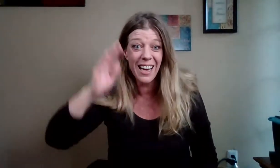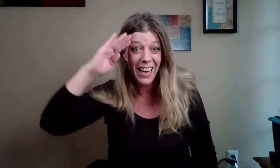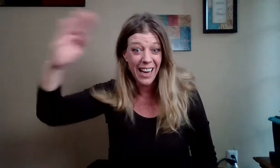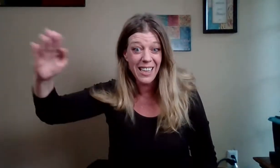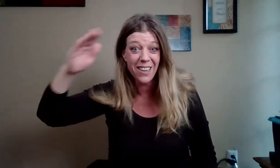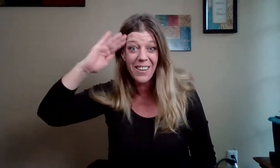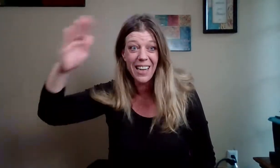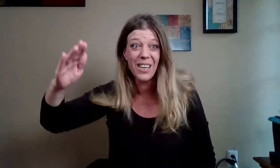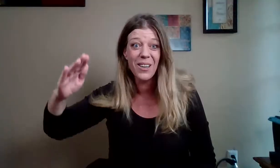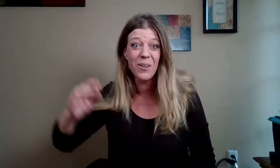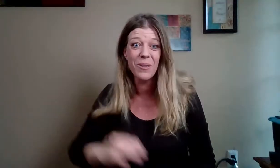Hello, hello.